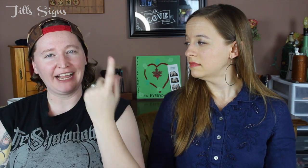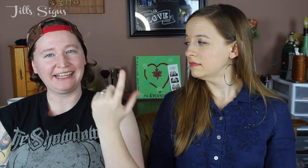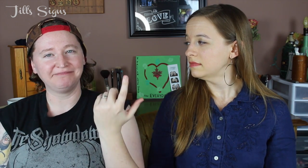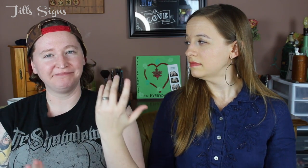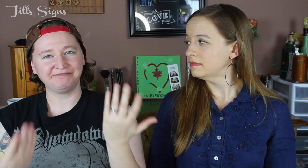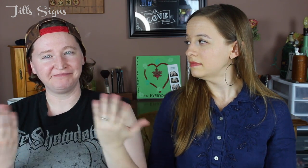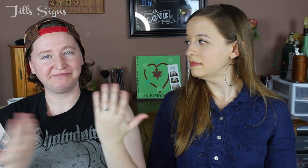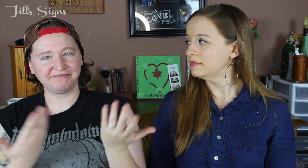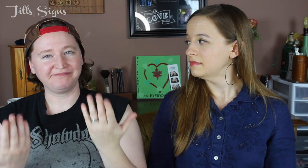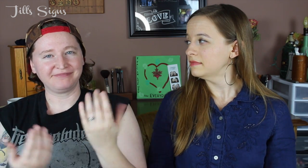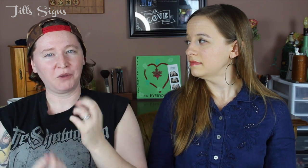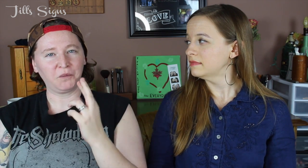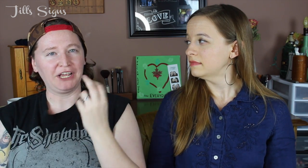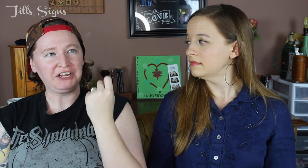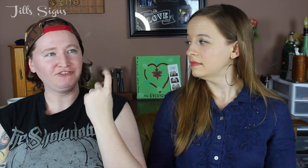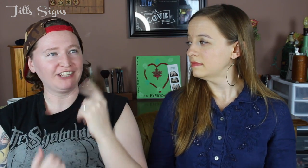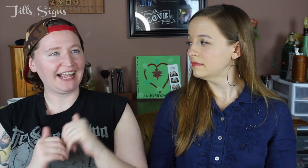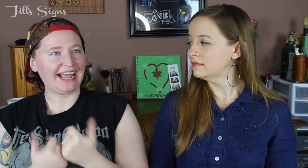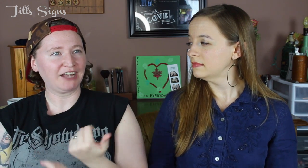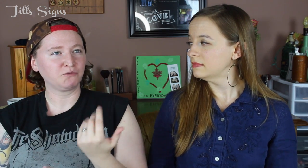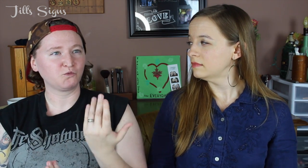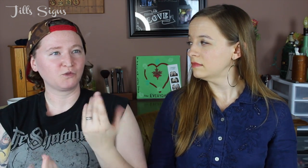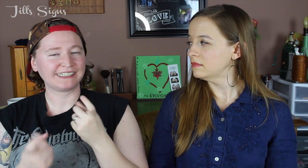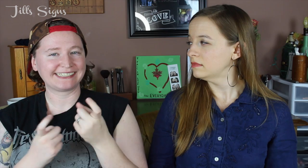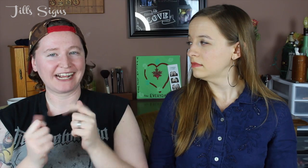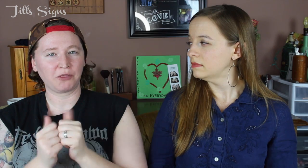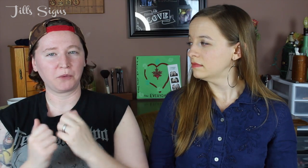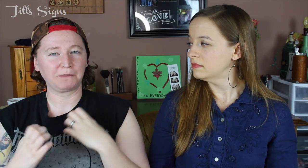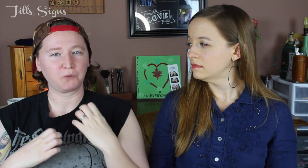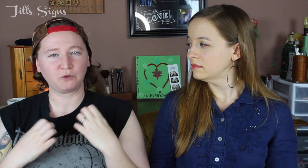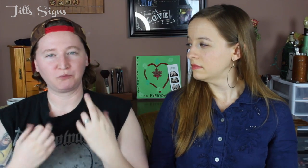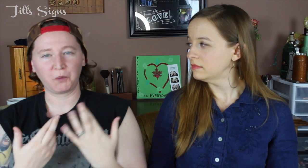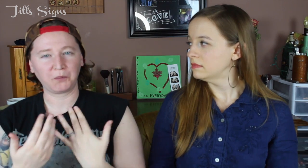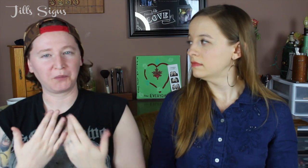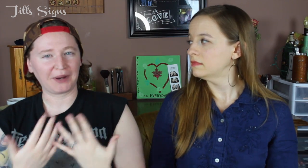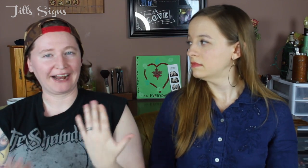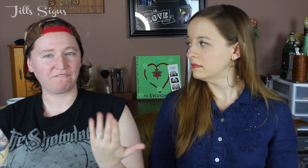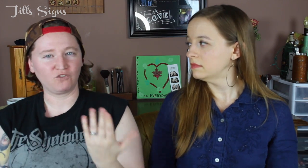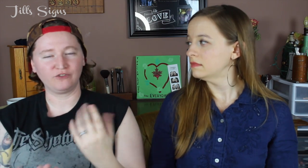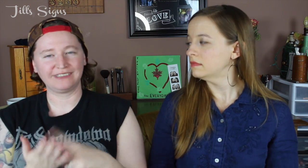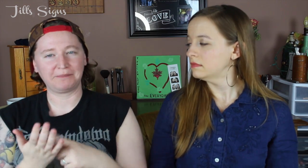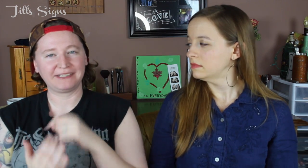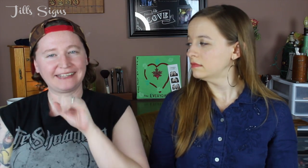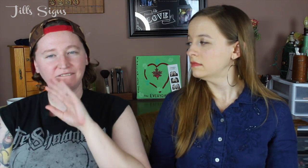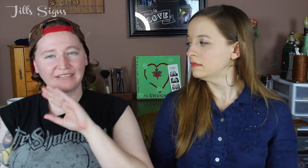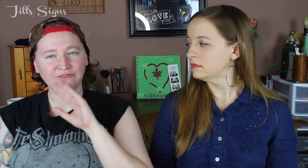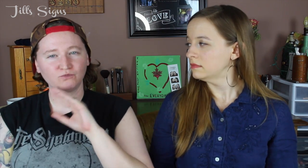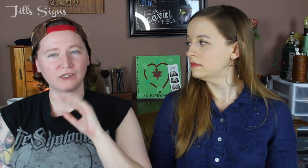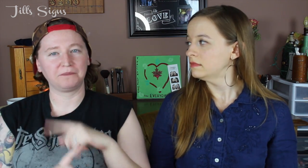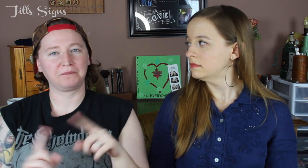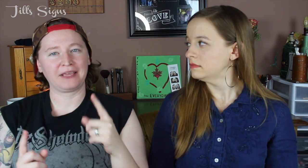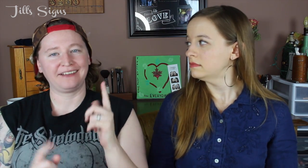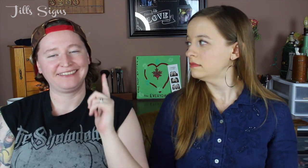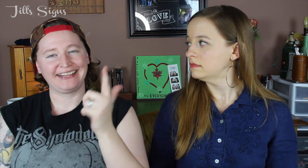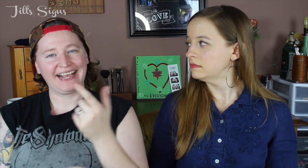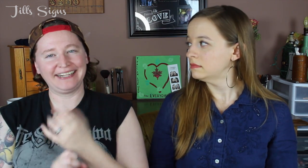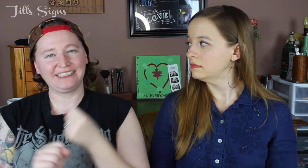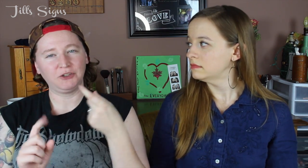don't really understand or you don't understand how to deal with the emotions or whatever, and sometimes it gets really frustrating,